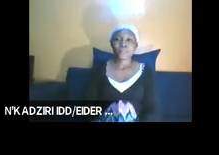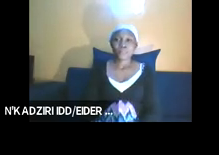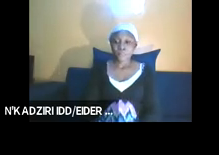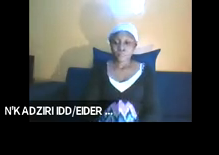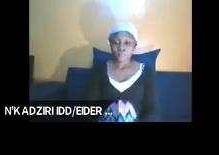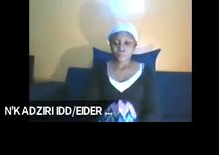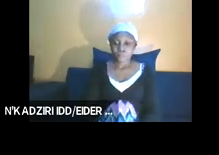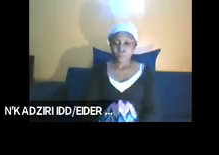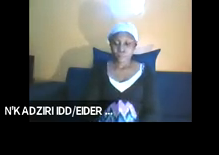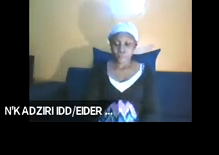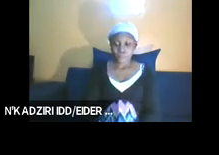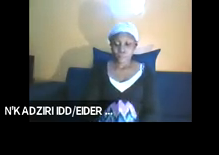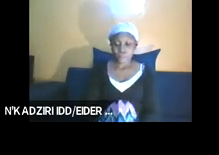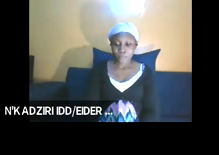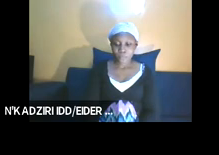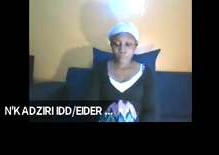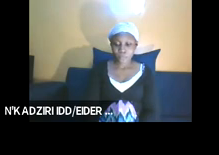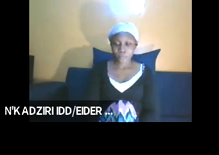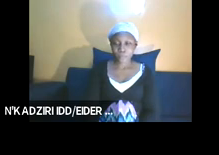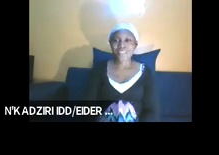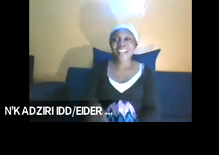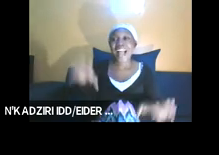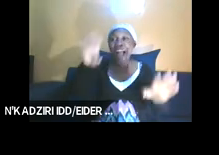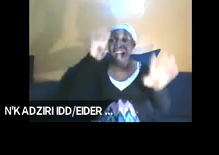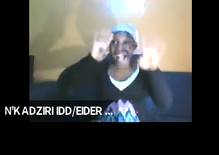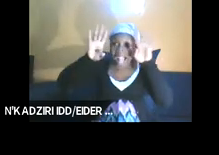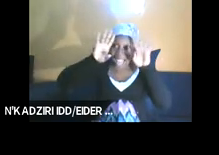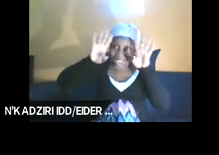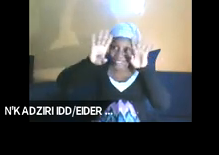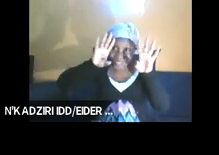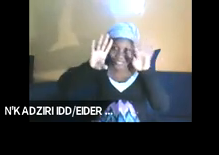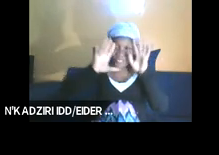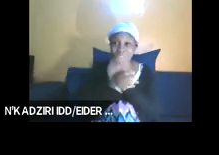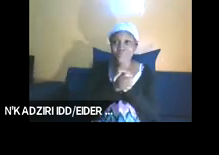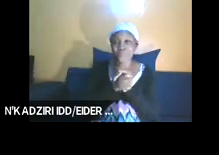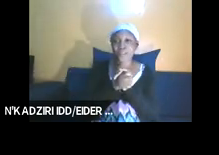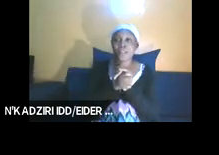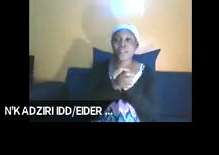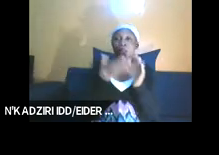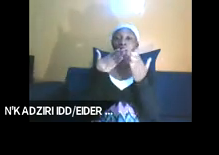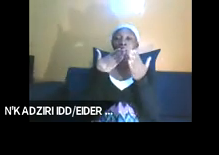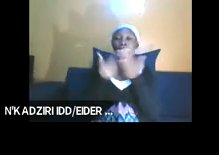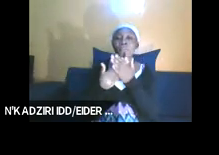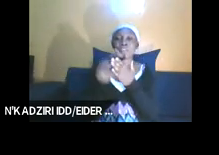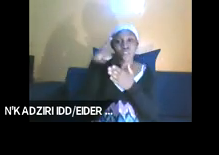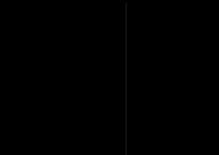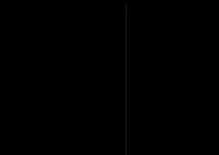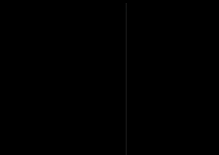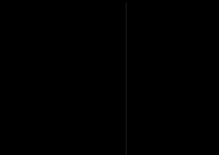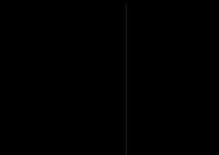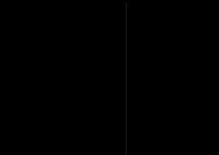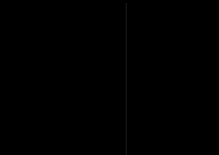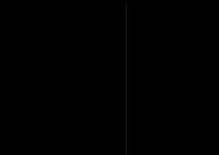I'll turn on my video. Hi. Yes, please. Thanks for having me. This is really an incredible group.